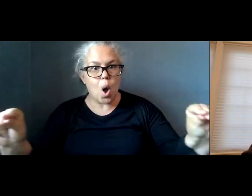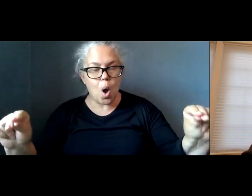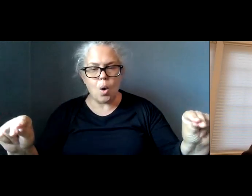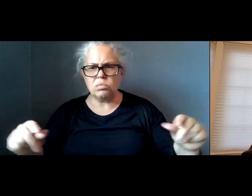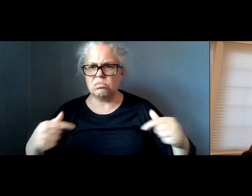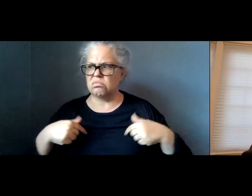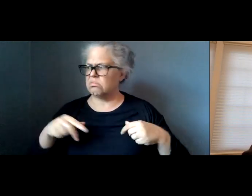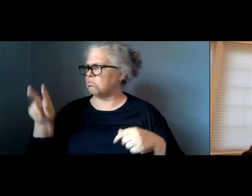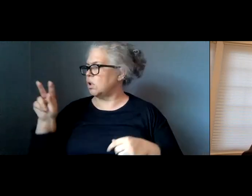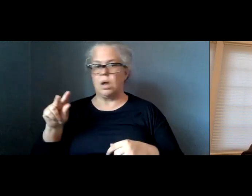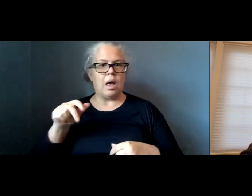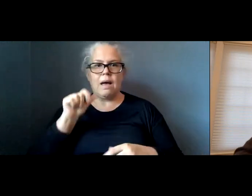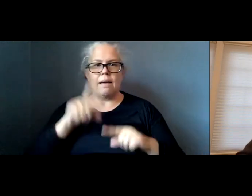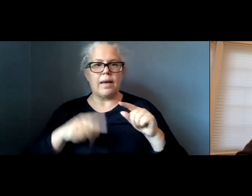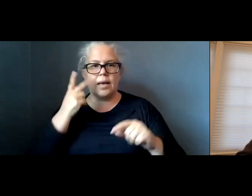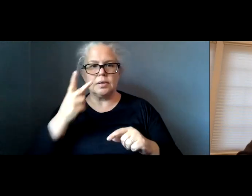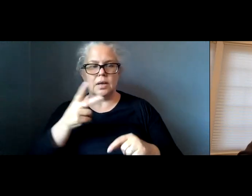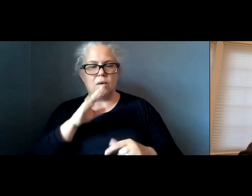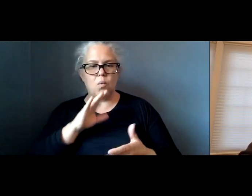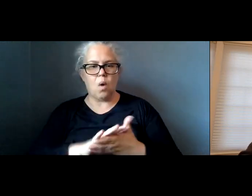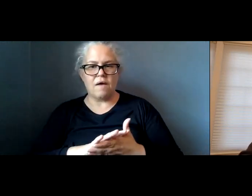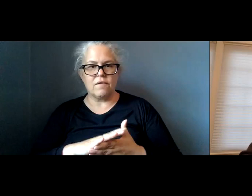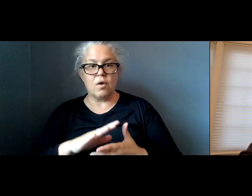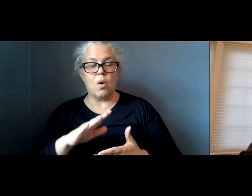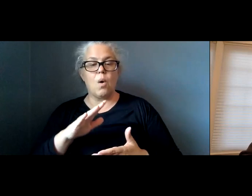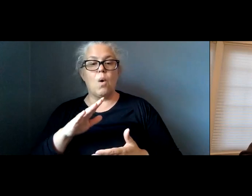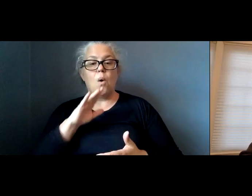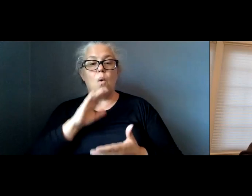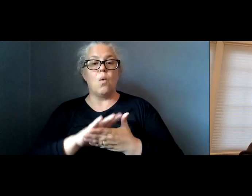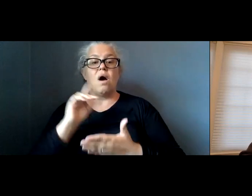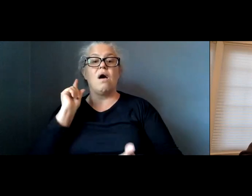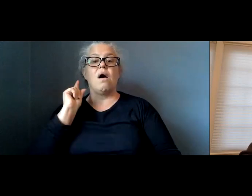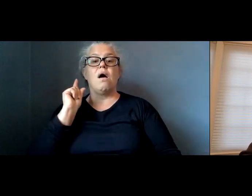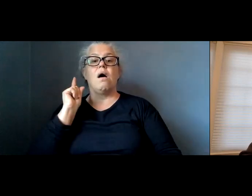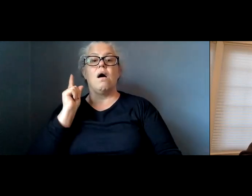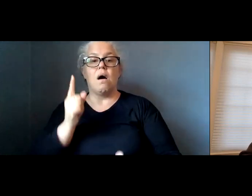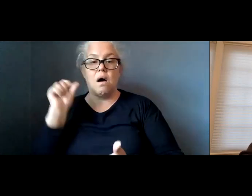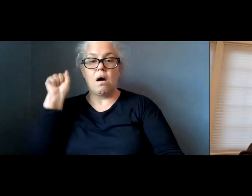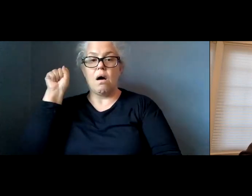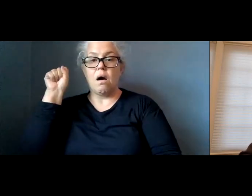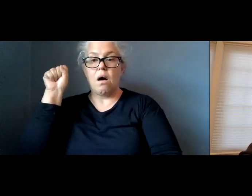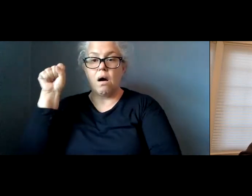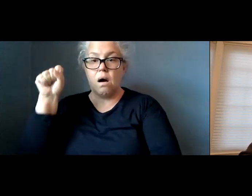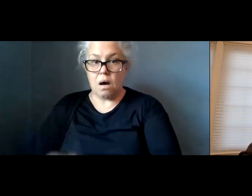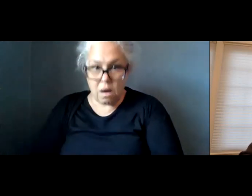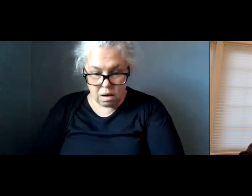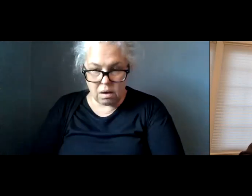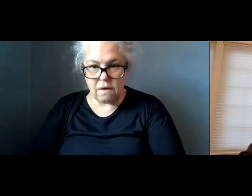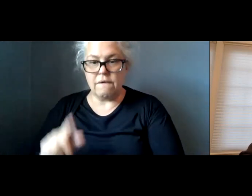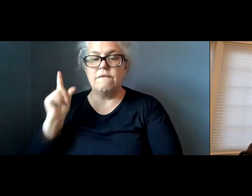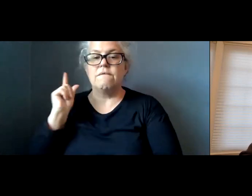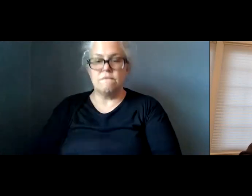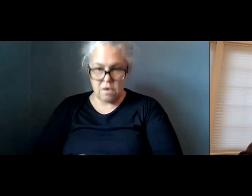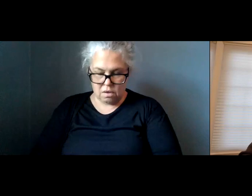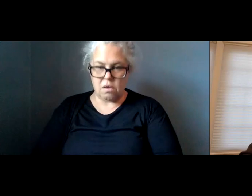see Barbara, and it turns out that she had fallen face first. I'm sorry. She had fallen on